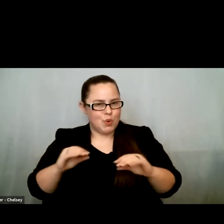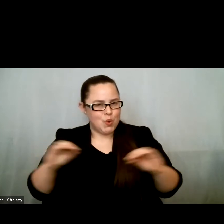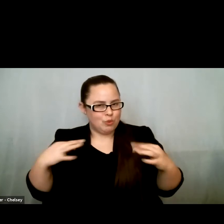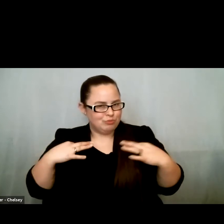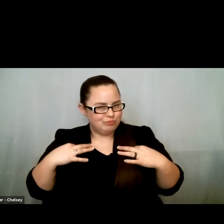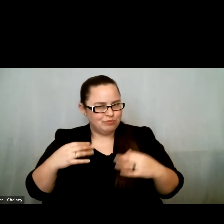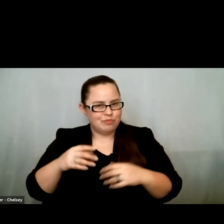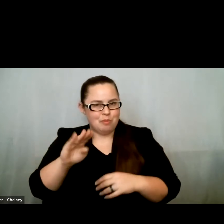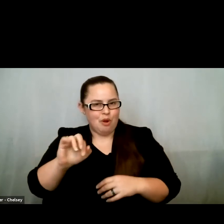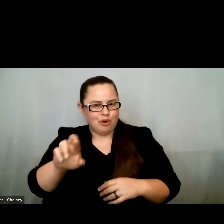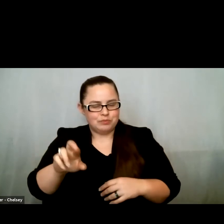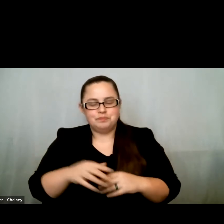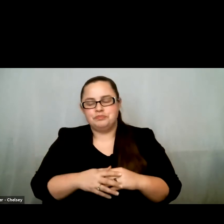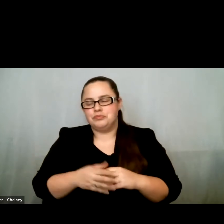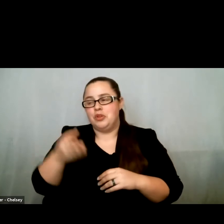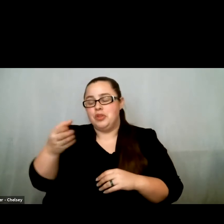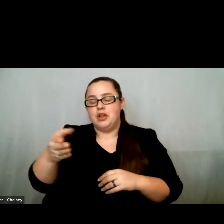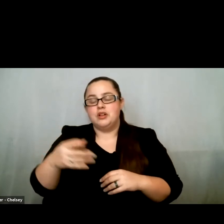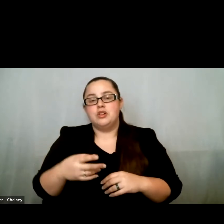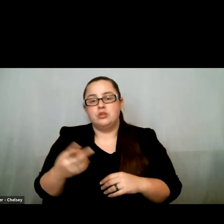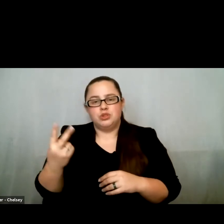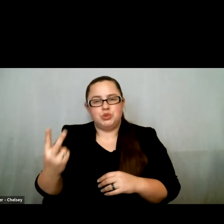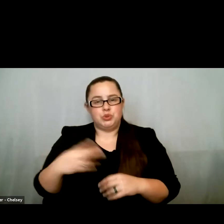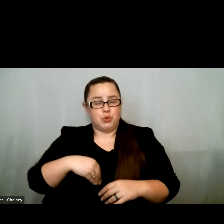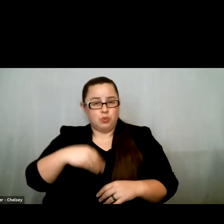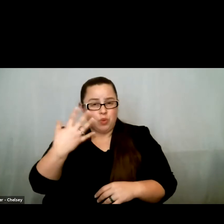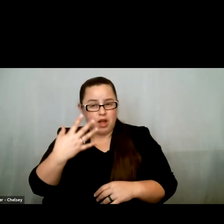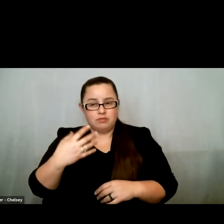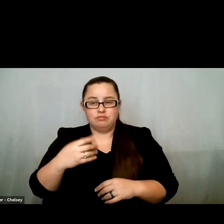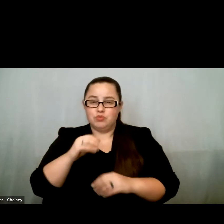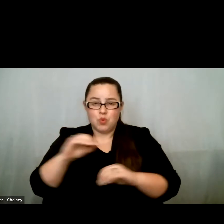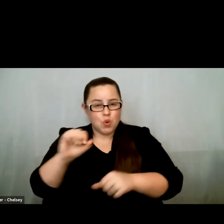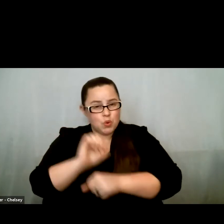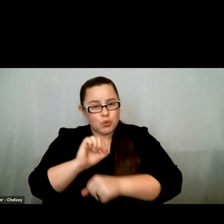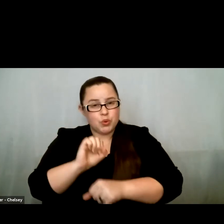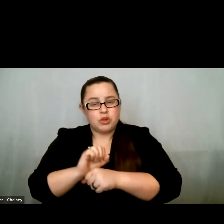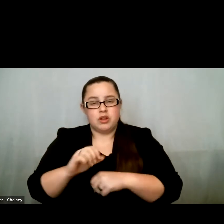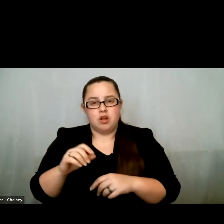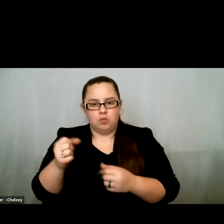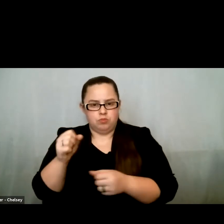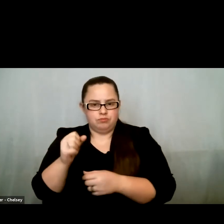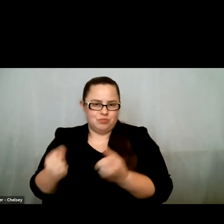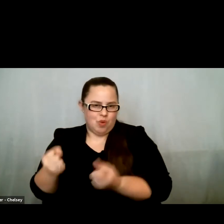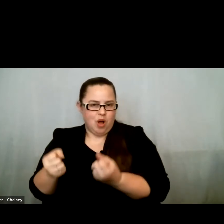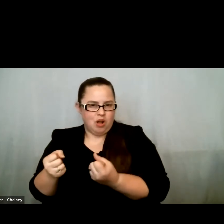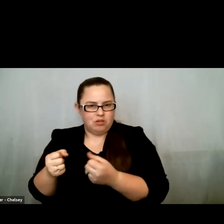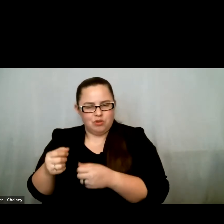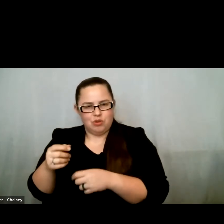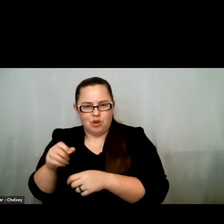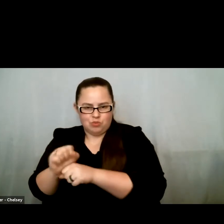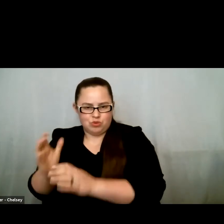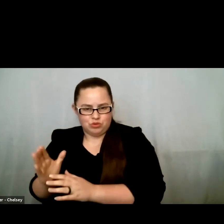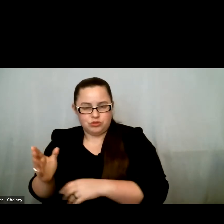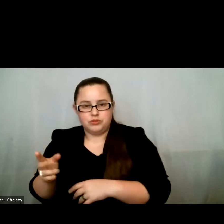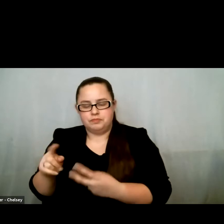there were two unemployed white auto workers, Ron Evans and Michael Nitz. Okay. Ron